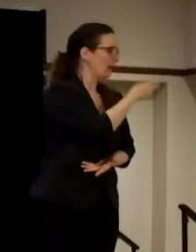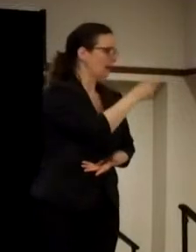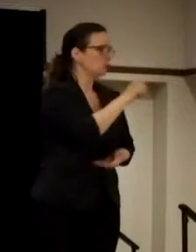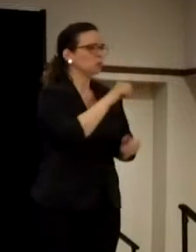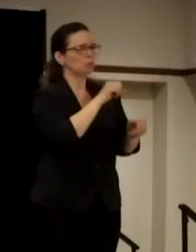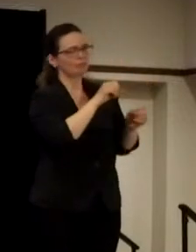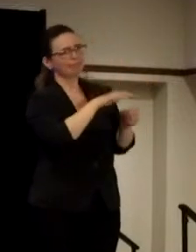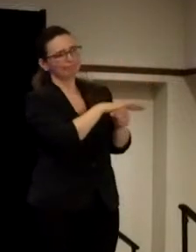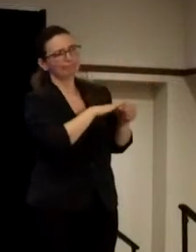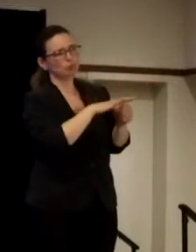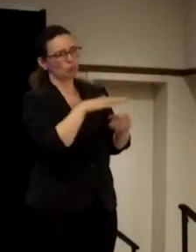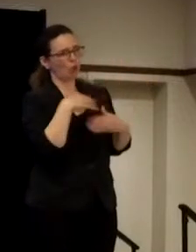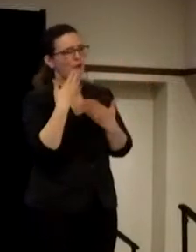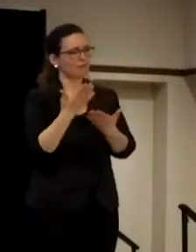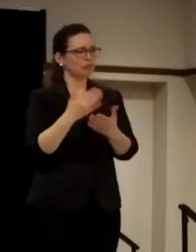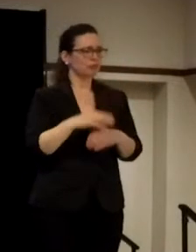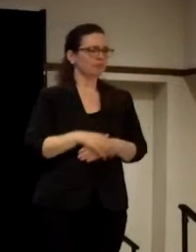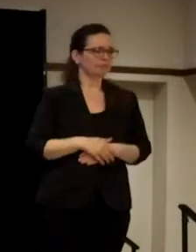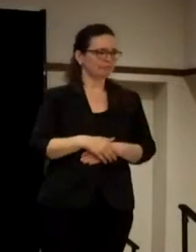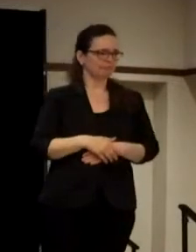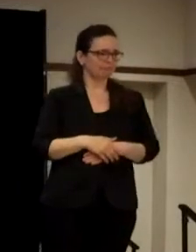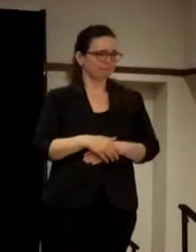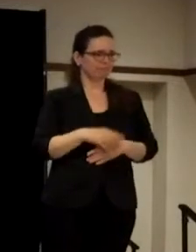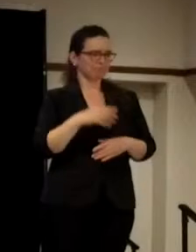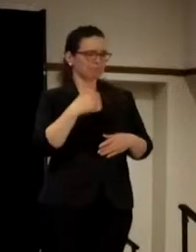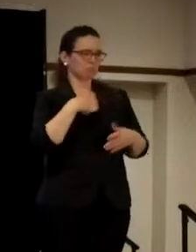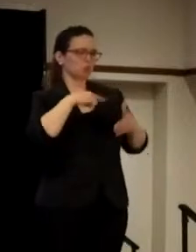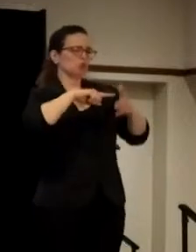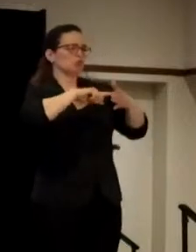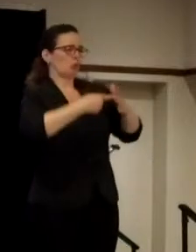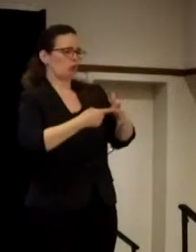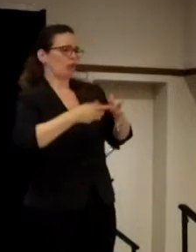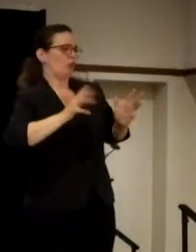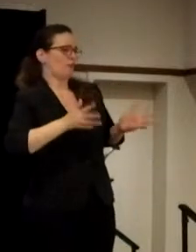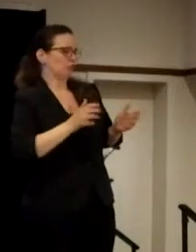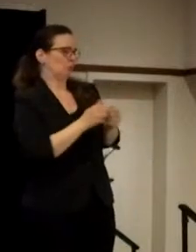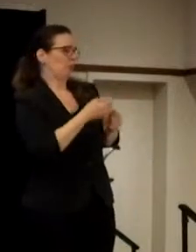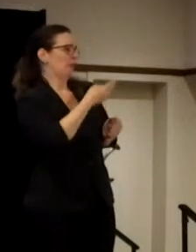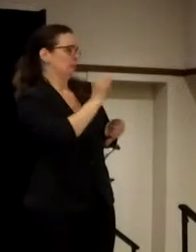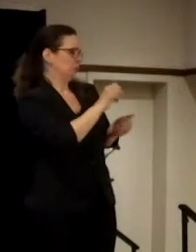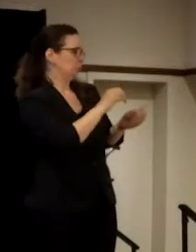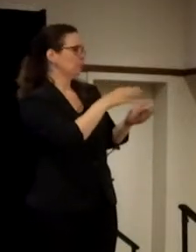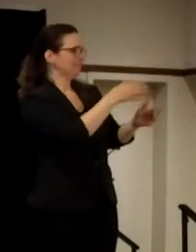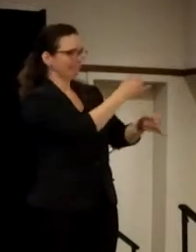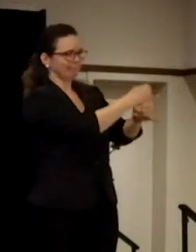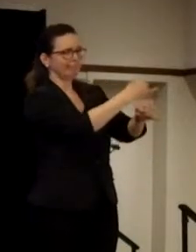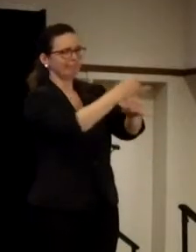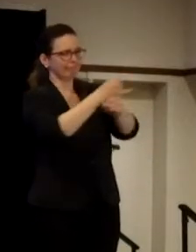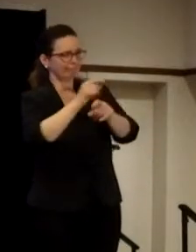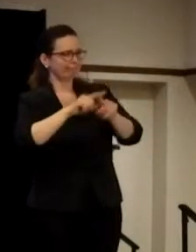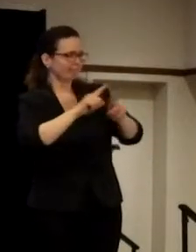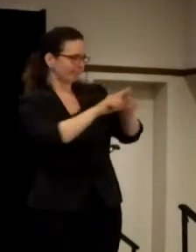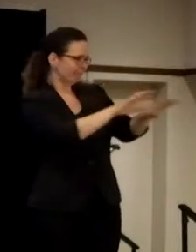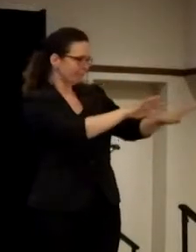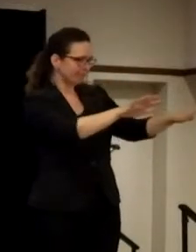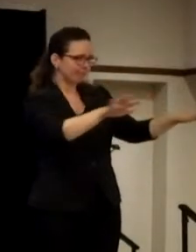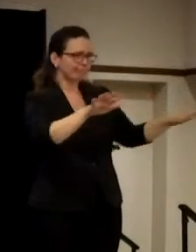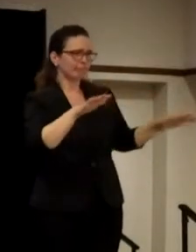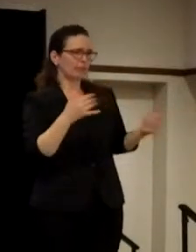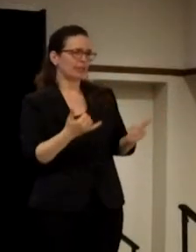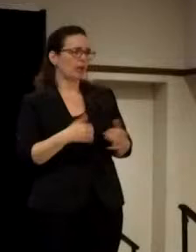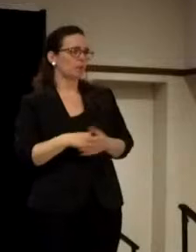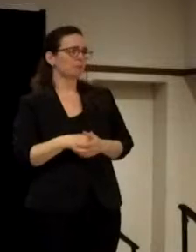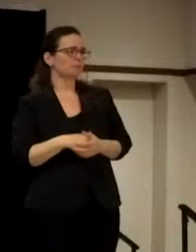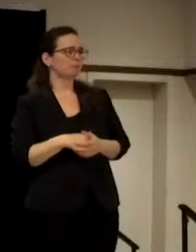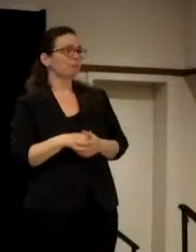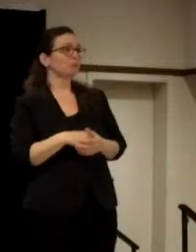now, so that we can start either working those remember vaccine week's Wednesday to Wednesday. Work some